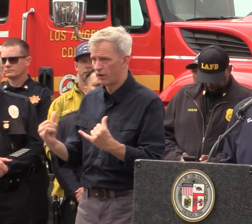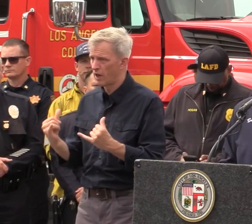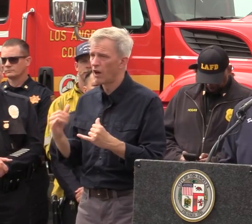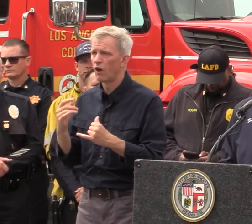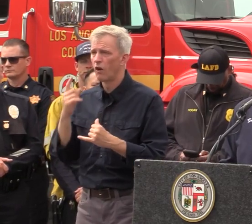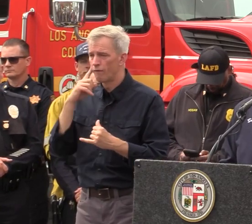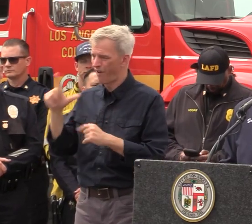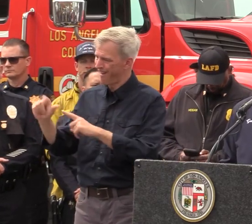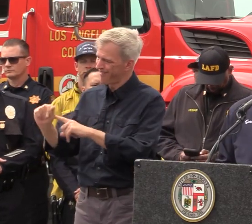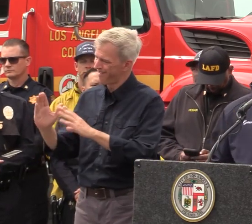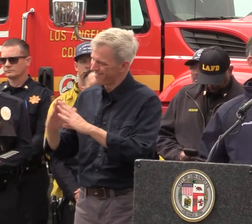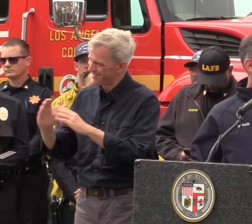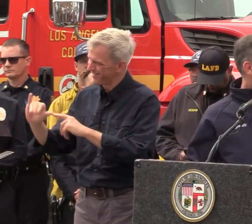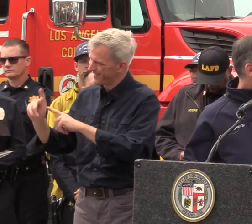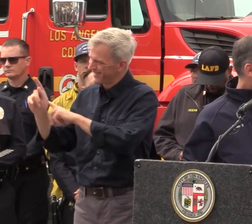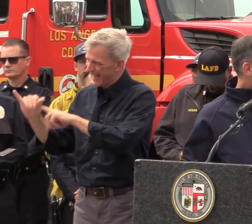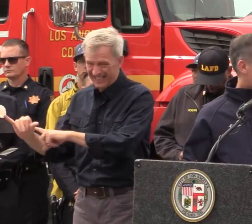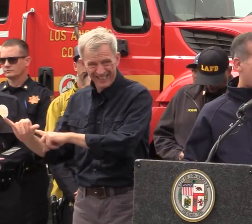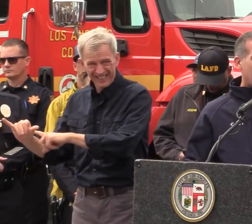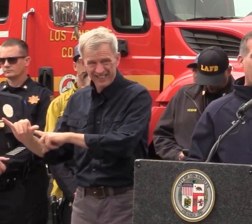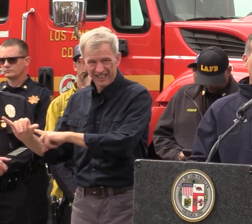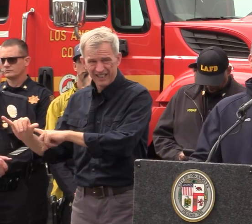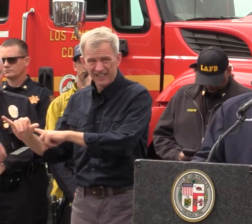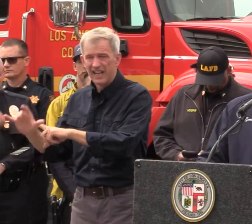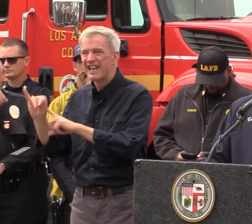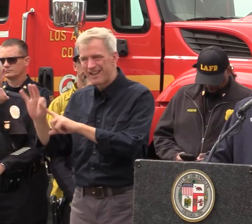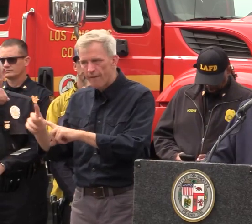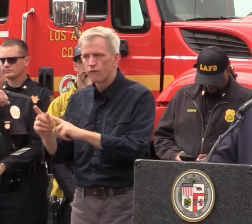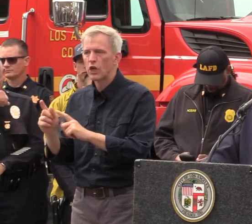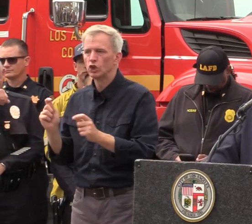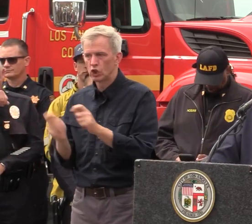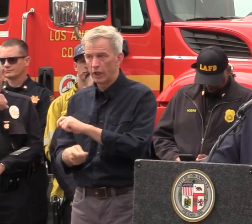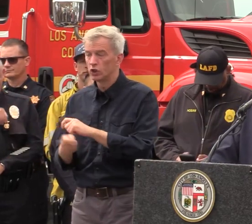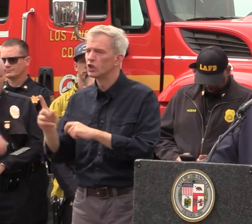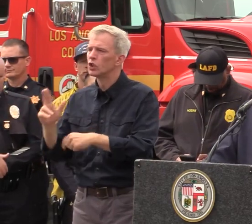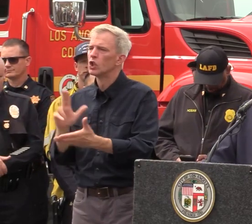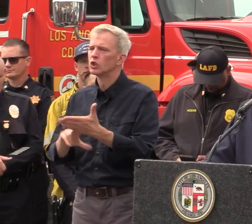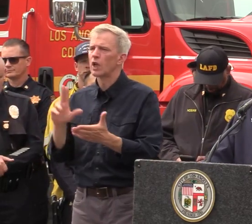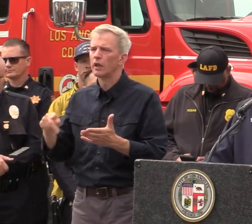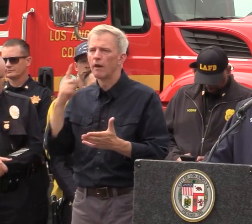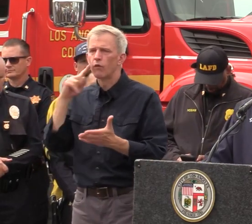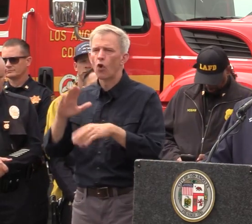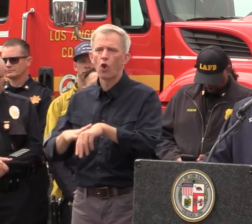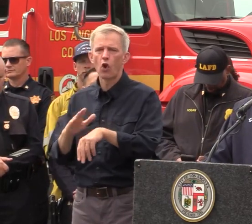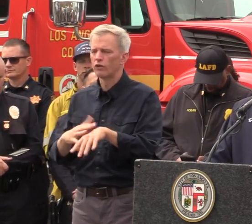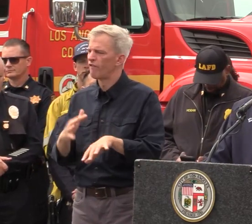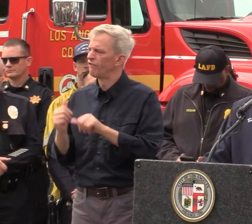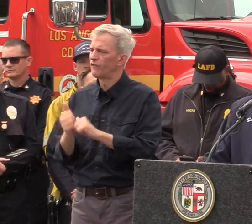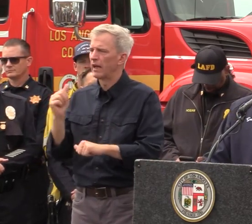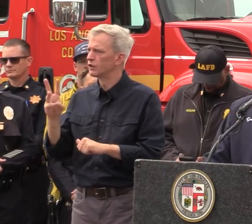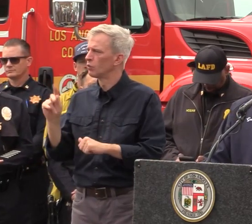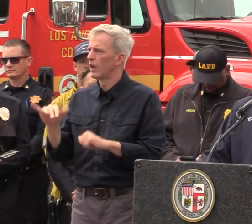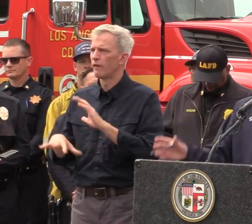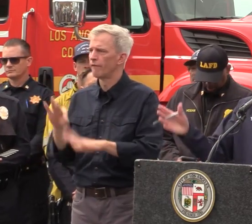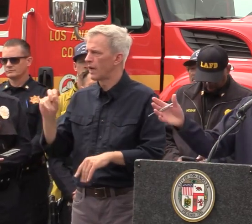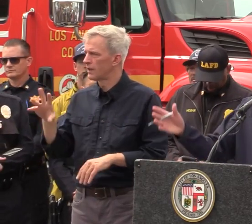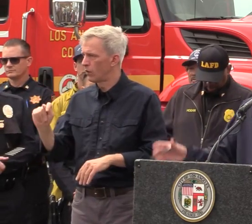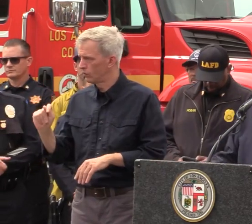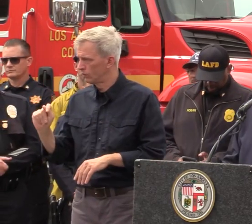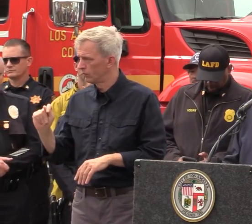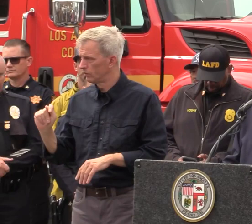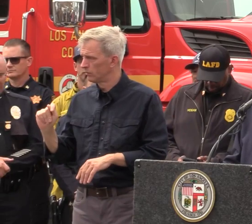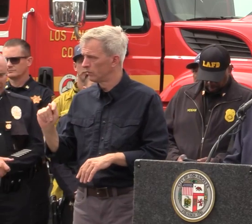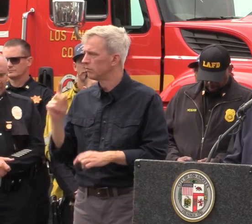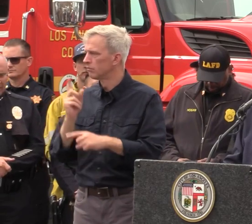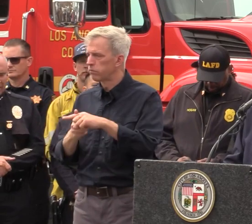that changes, you will be the first to know. And signing up, as he said, for those alerts is the quickest way to find that out, as well